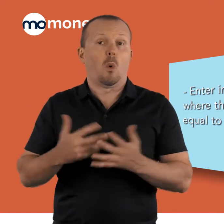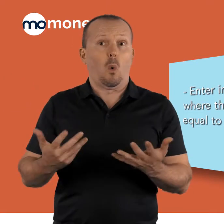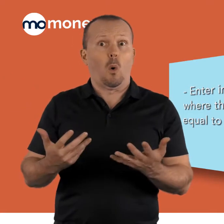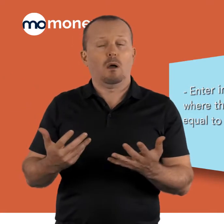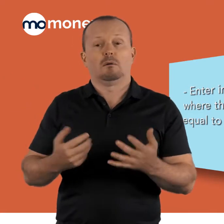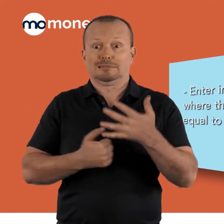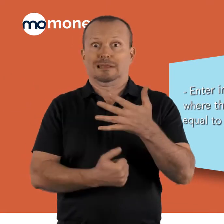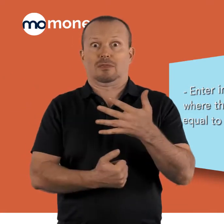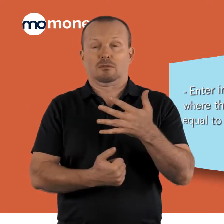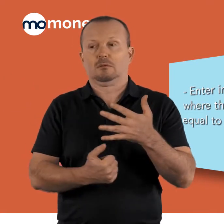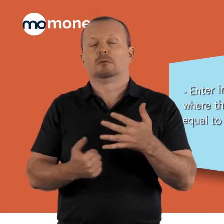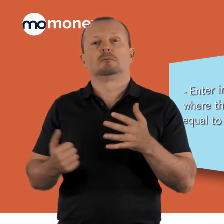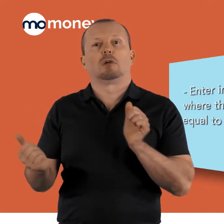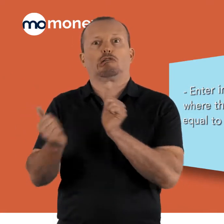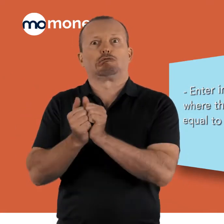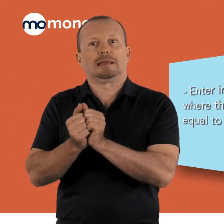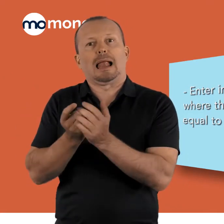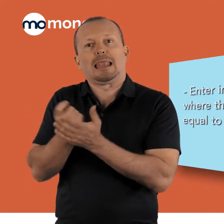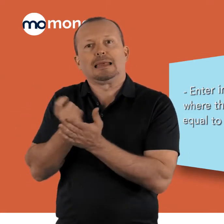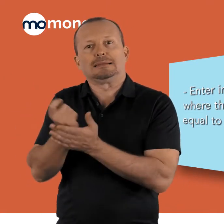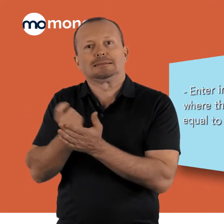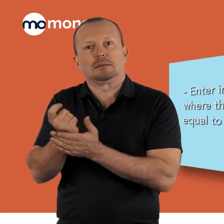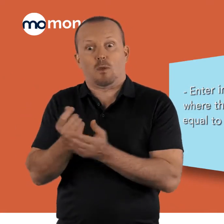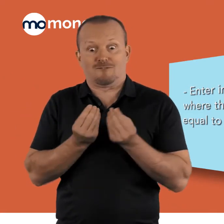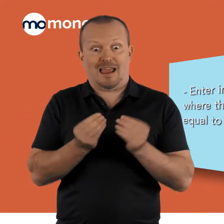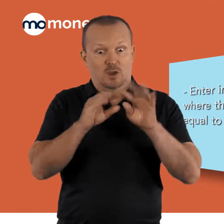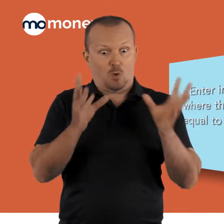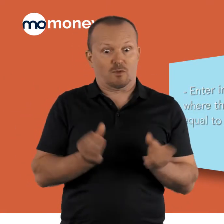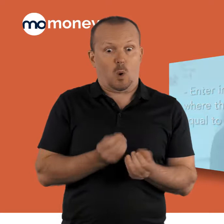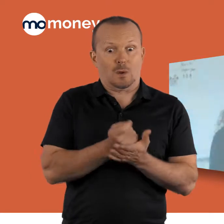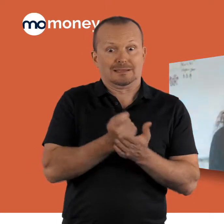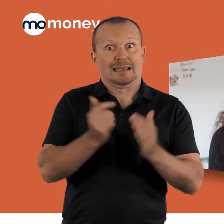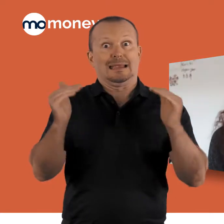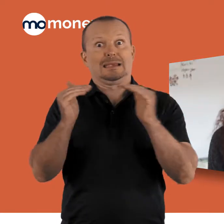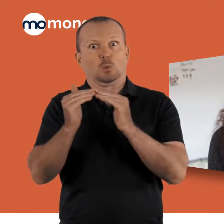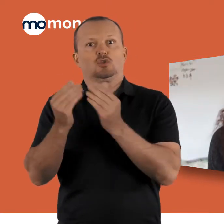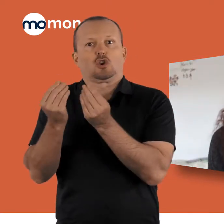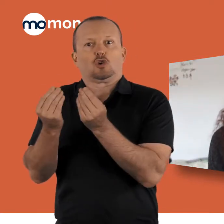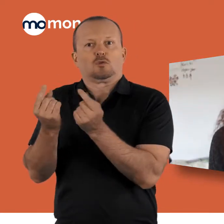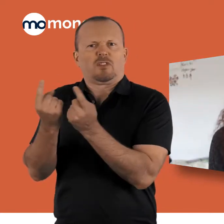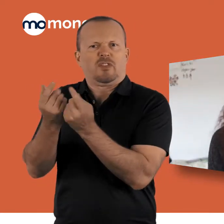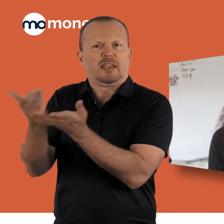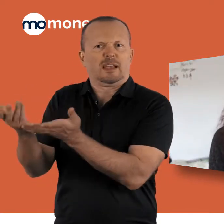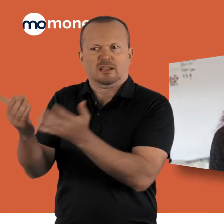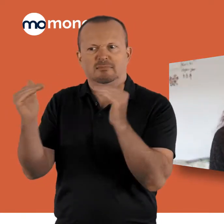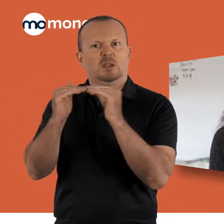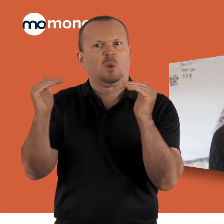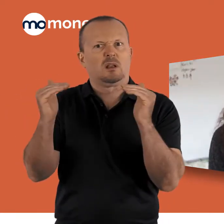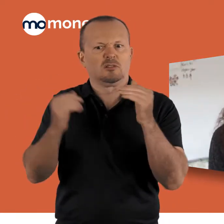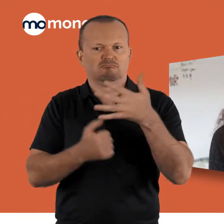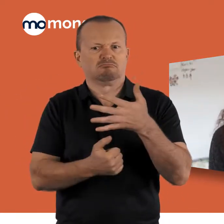agreement where the value of the lease is equal to the cost of the leased item, you are protected by the